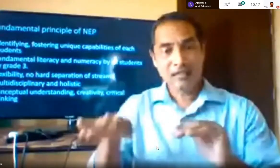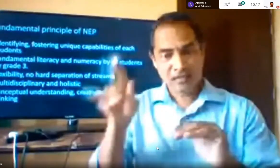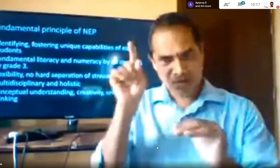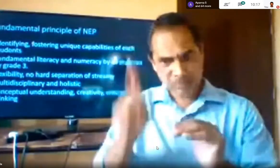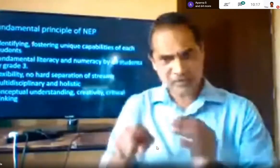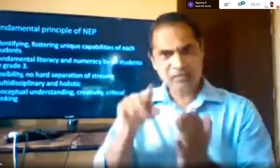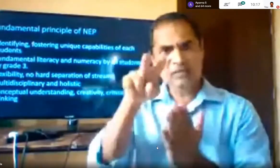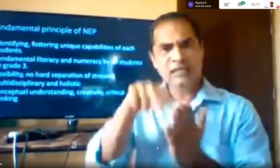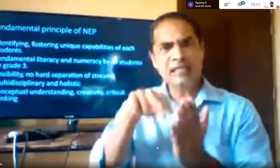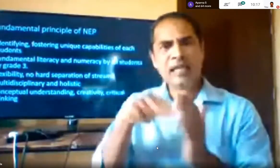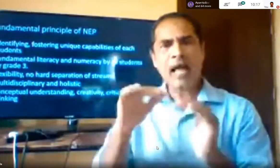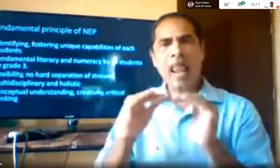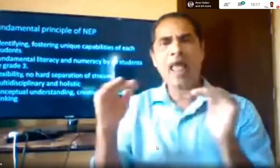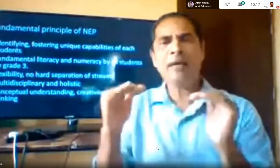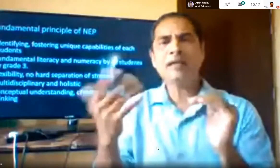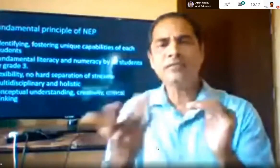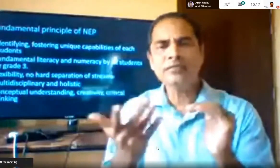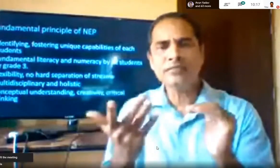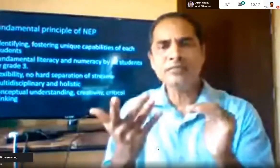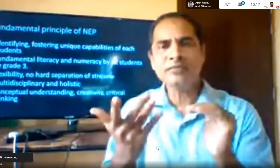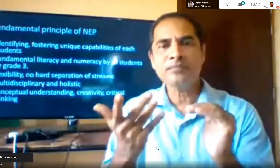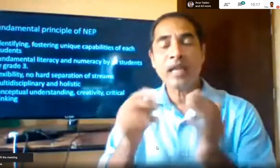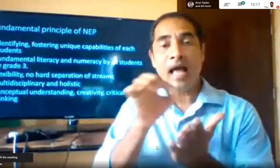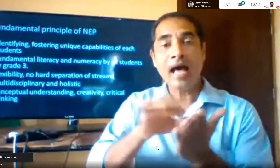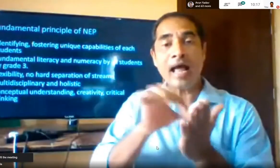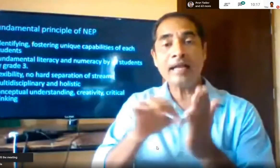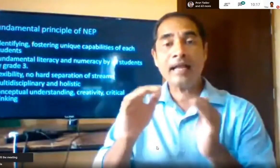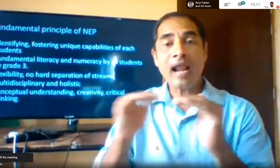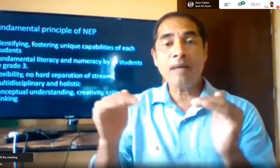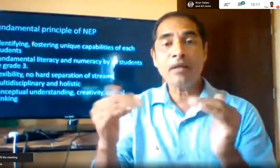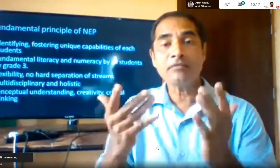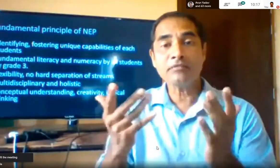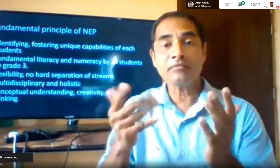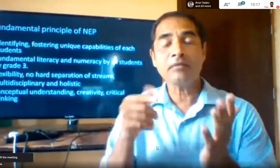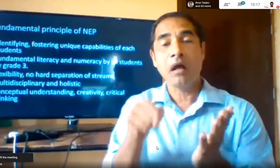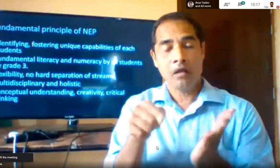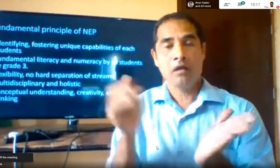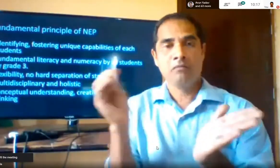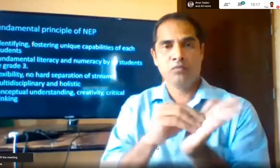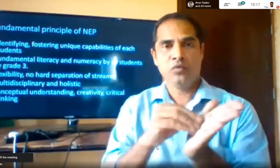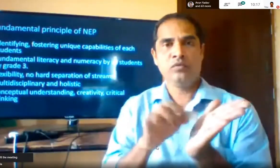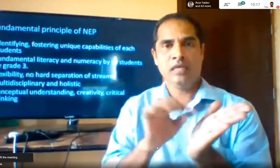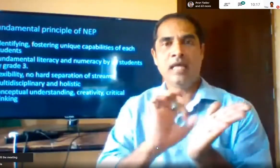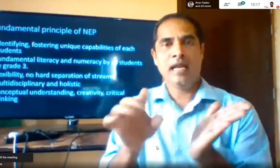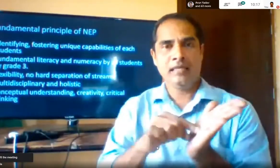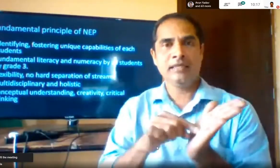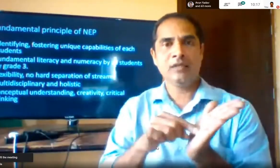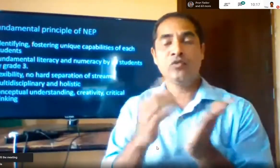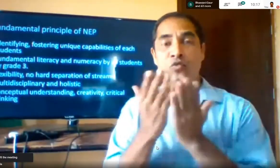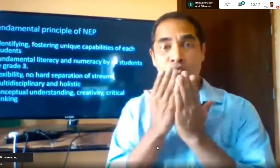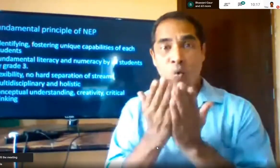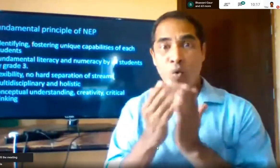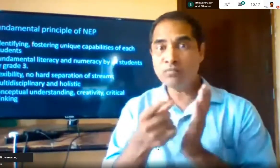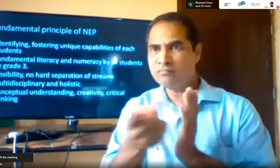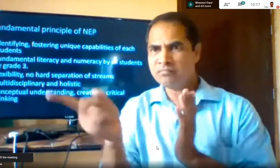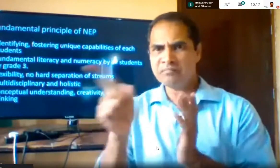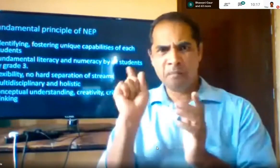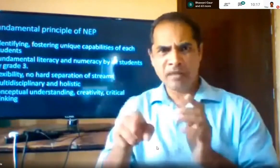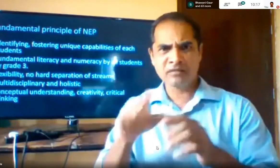So they have to get equal education which is relevant for their age. So that is the